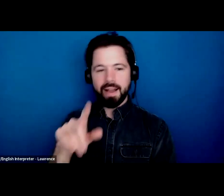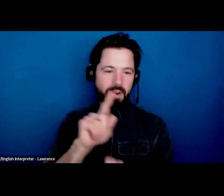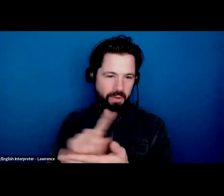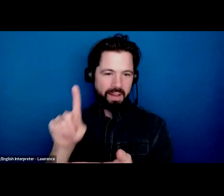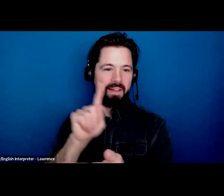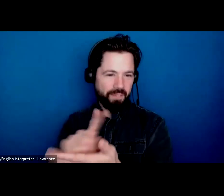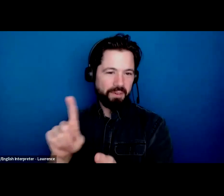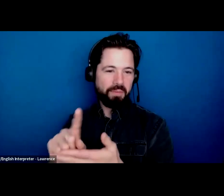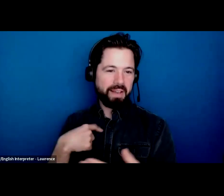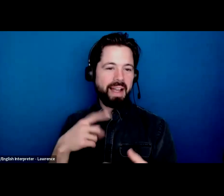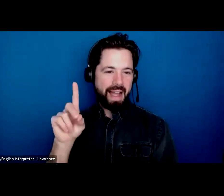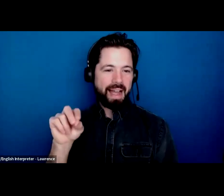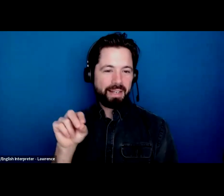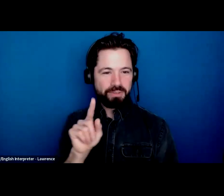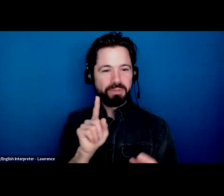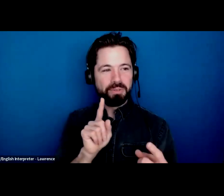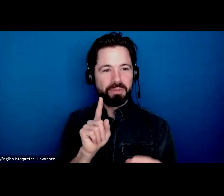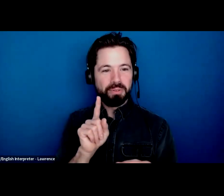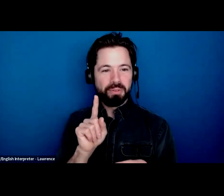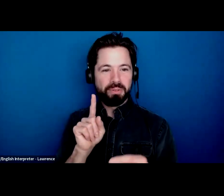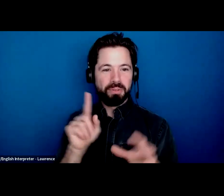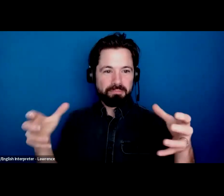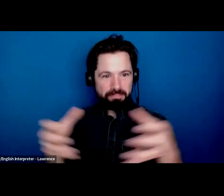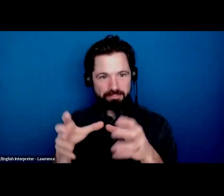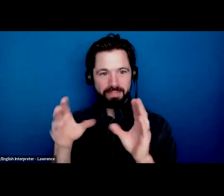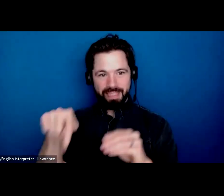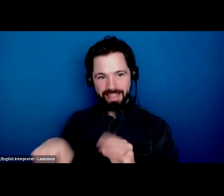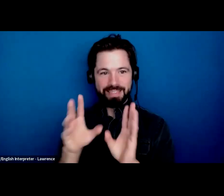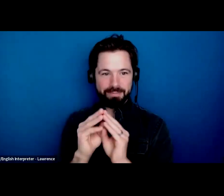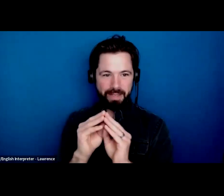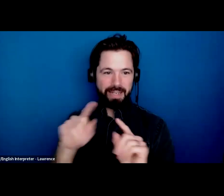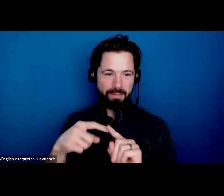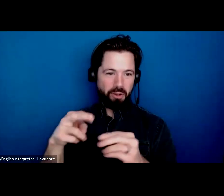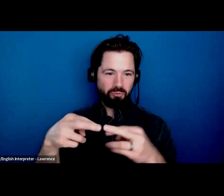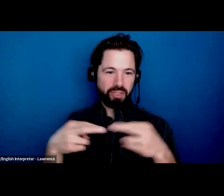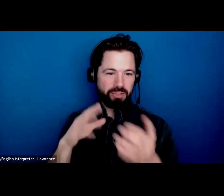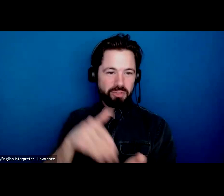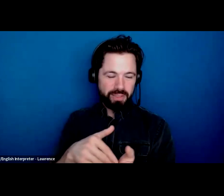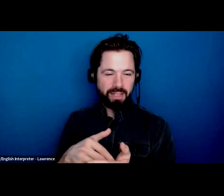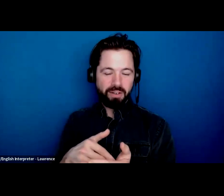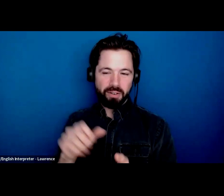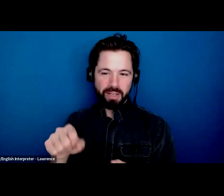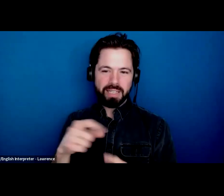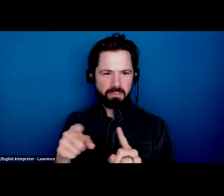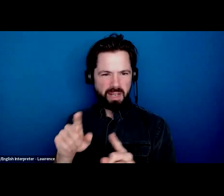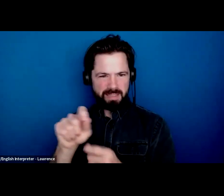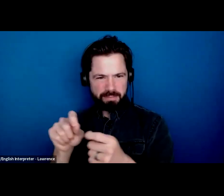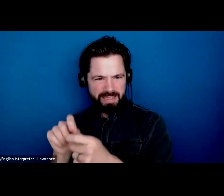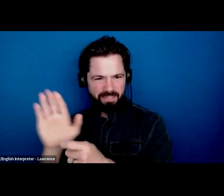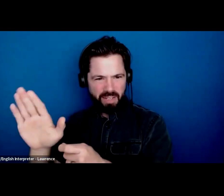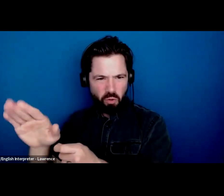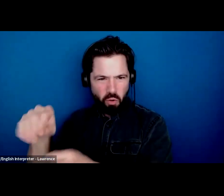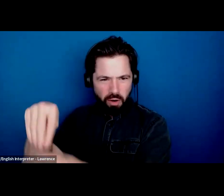with everyone that wants to log into this meeting and hear updates about the regional center and what's going on, but there's also a lot of specific things that go on